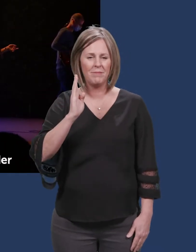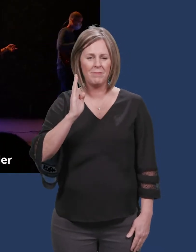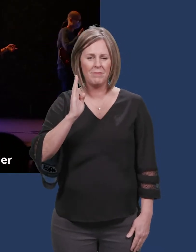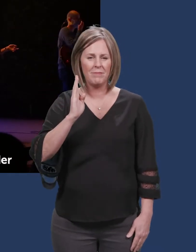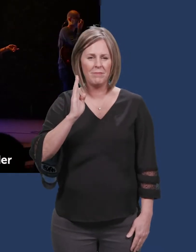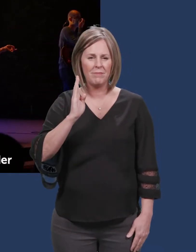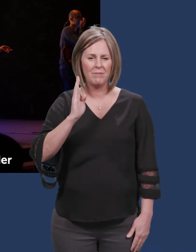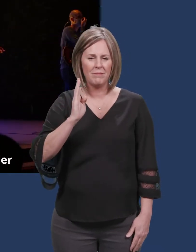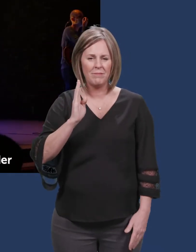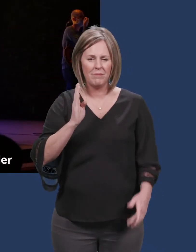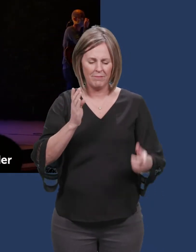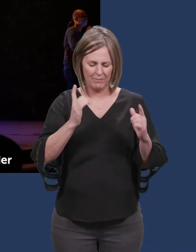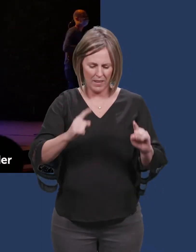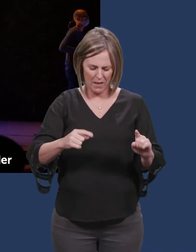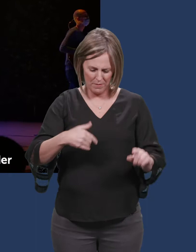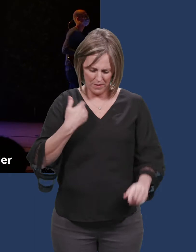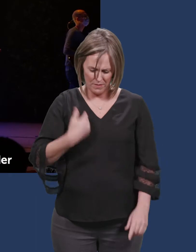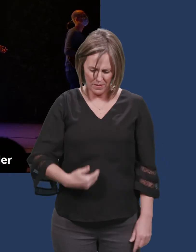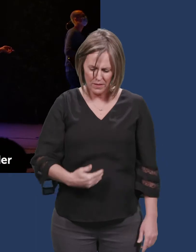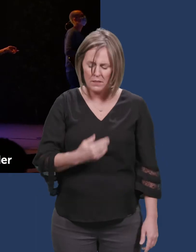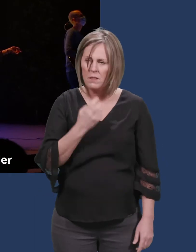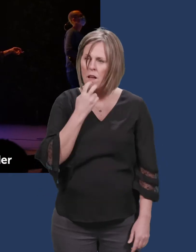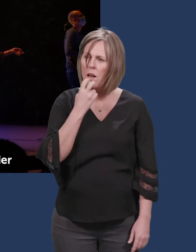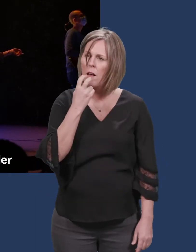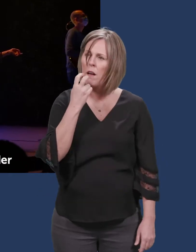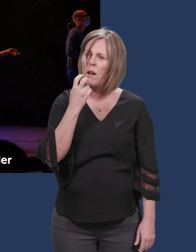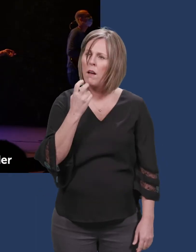when I in awesome wonder